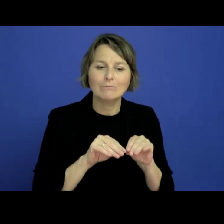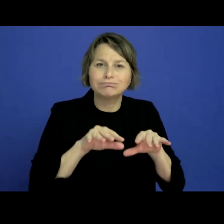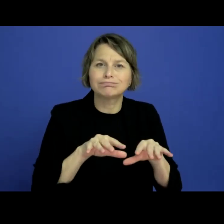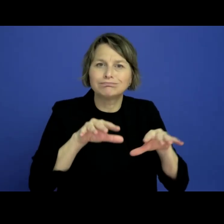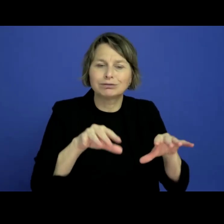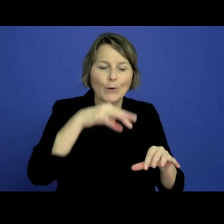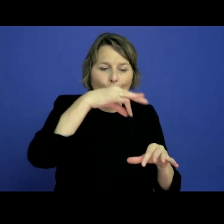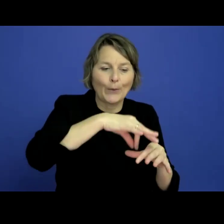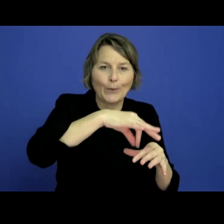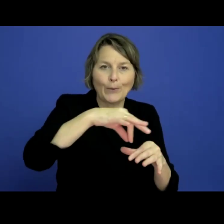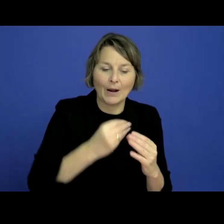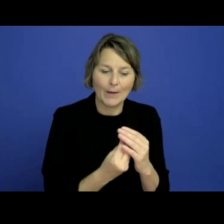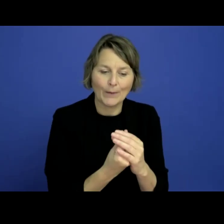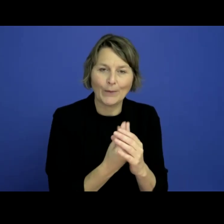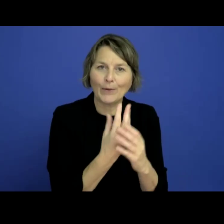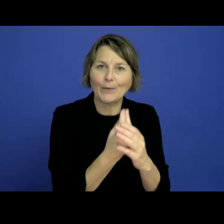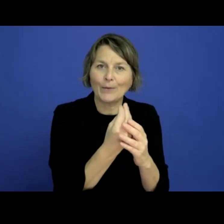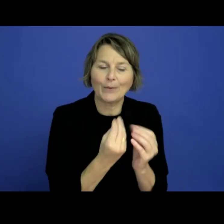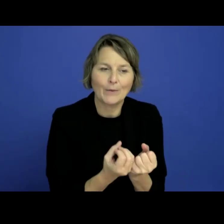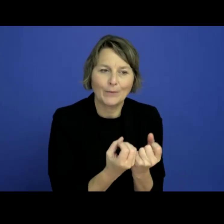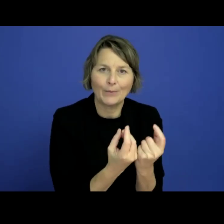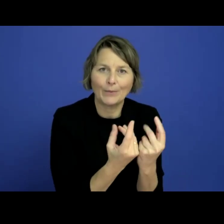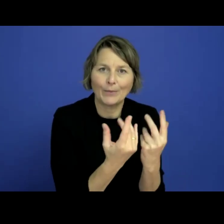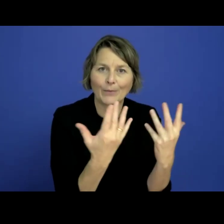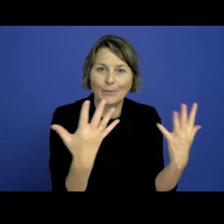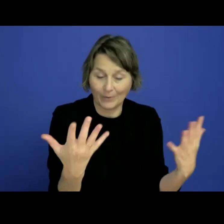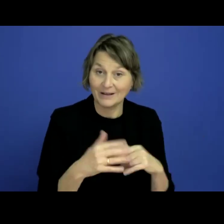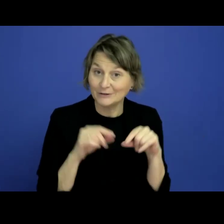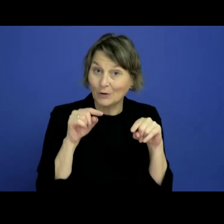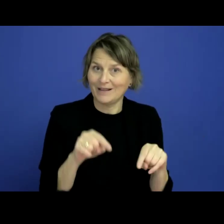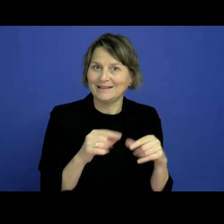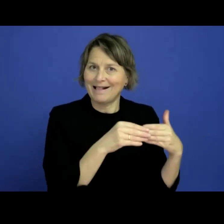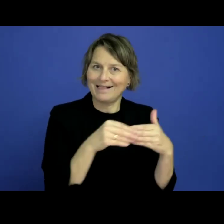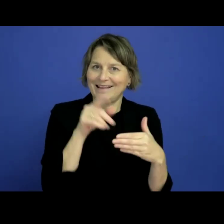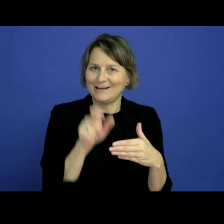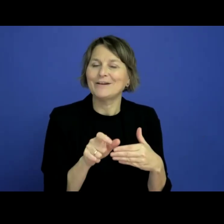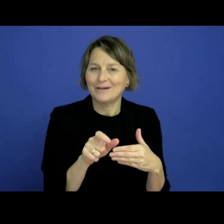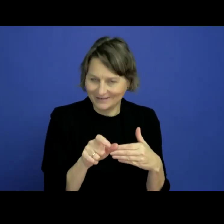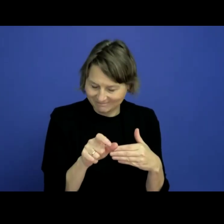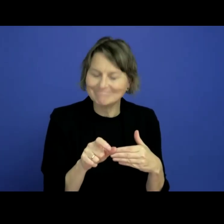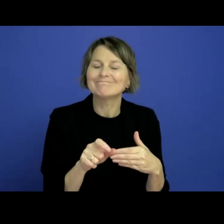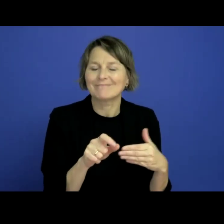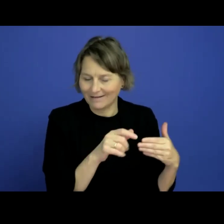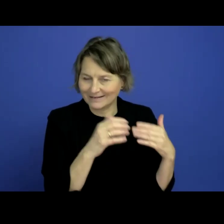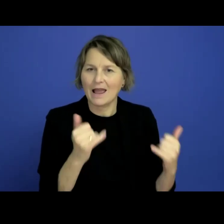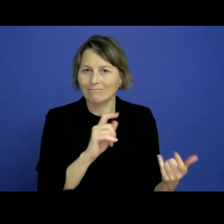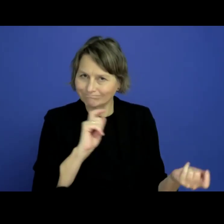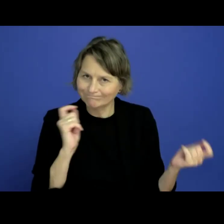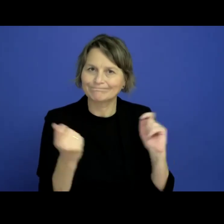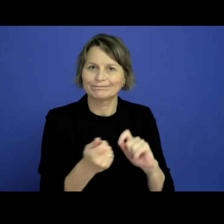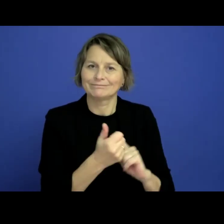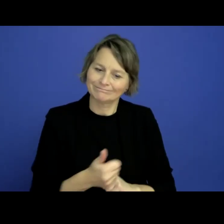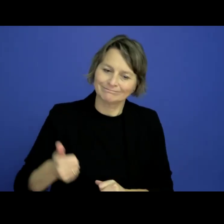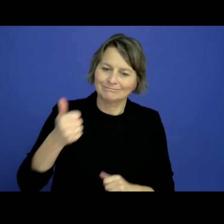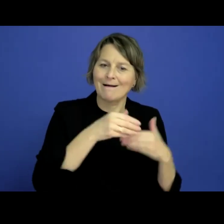leader of this project came to be the Neuroability Community co-leader for Poland. And now I must proudly say that